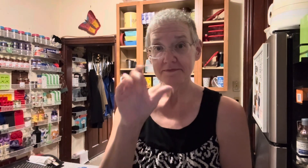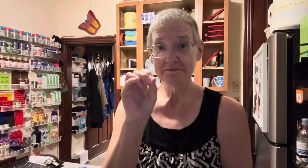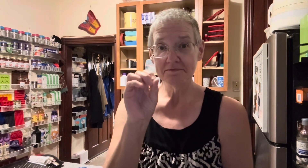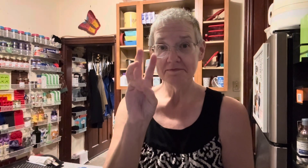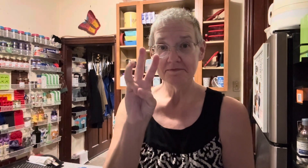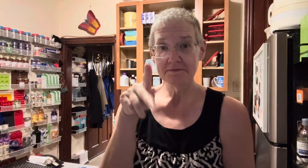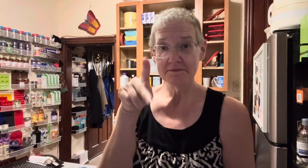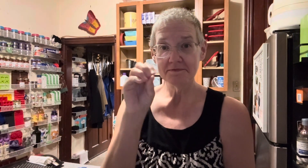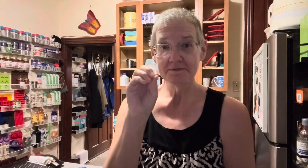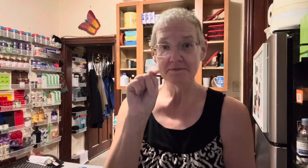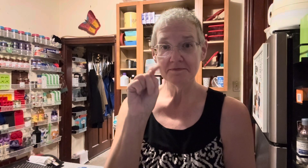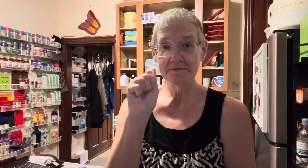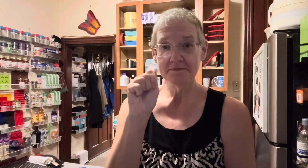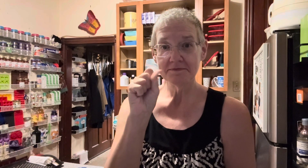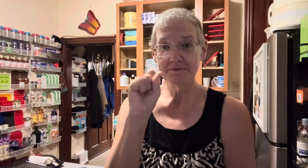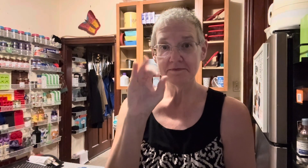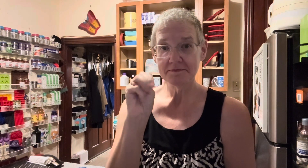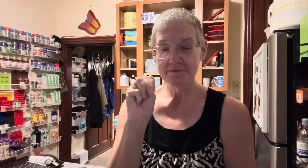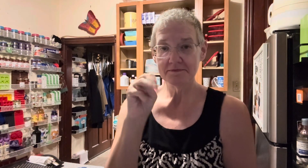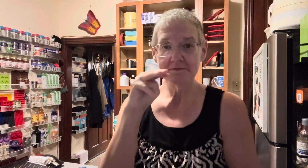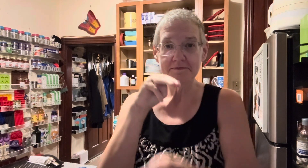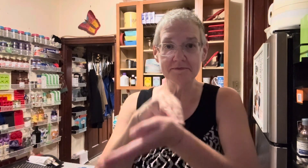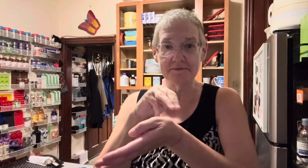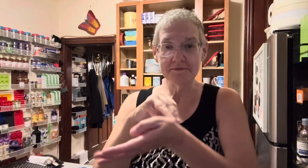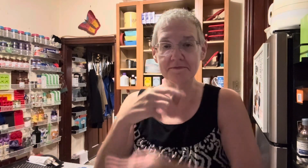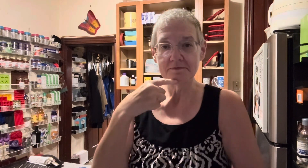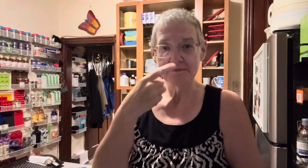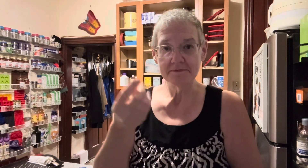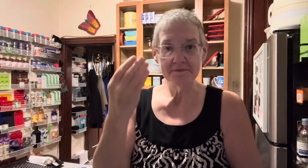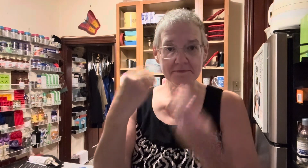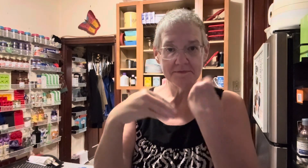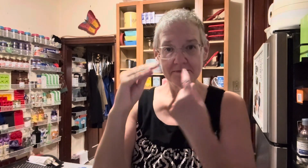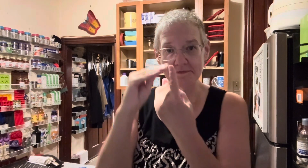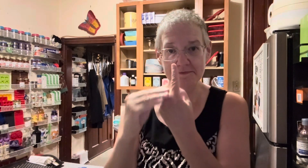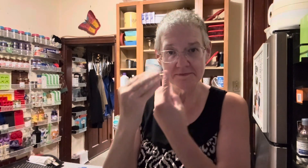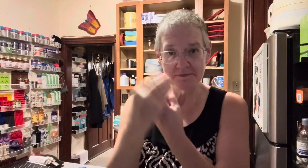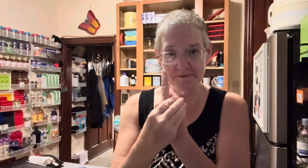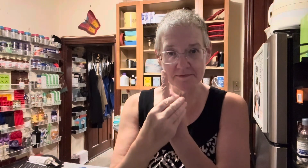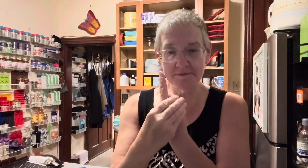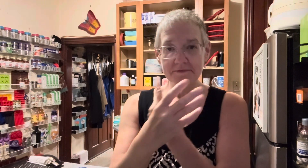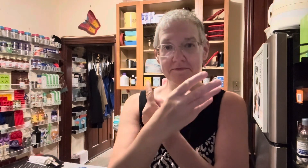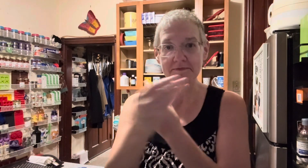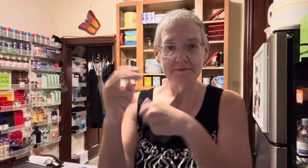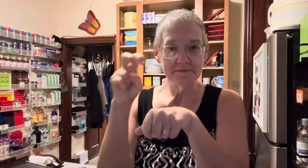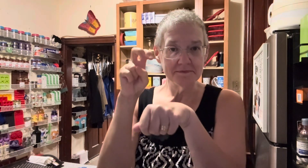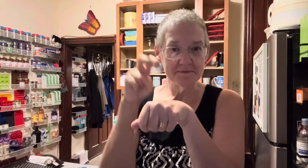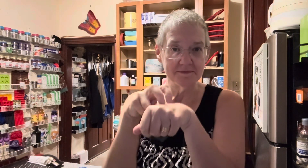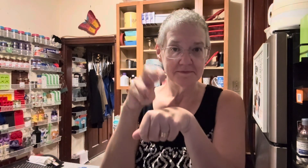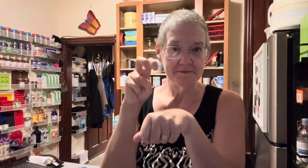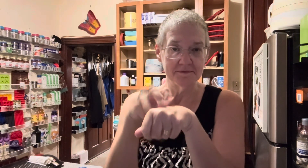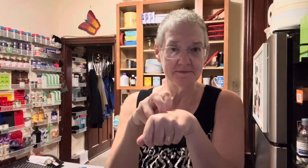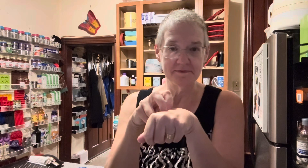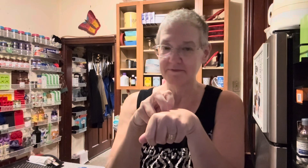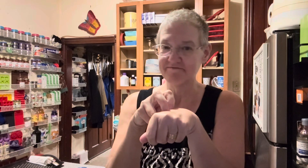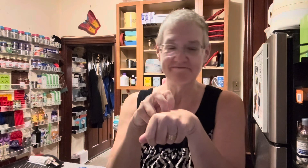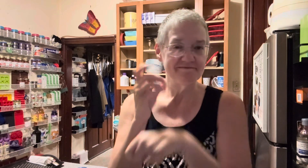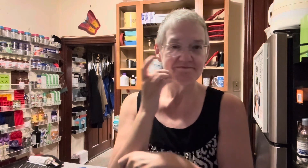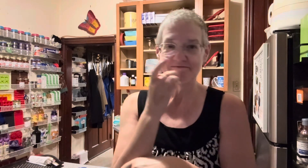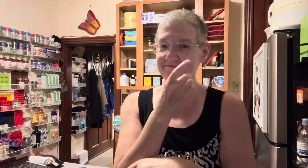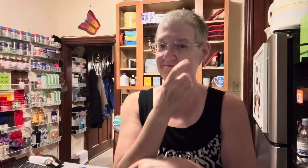Typically, when you have low potassium, a doctor will recommend adding bananas and potatoes into your diet. But those